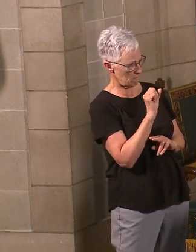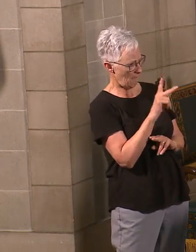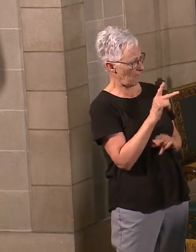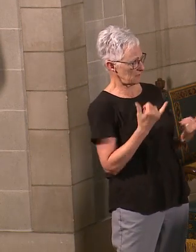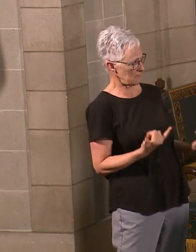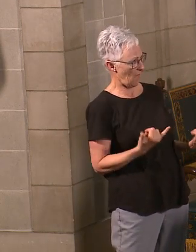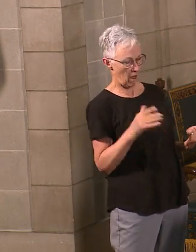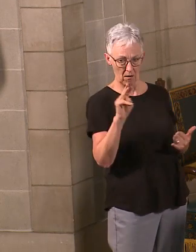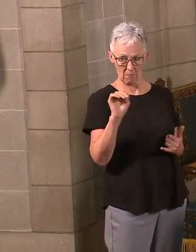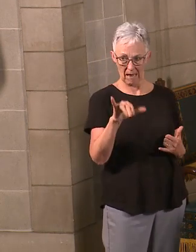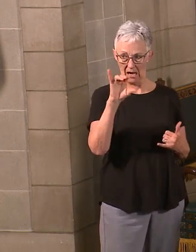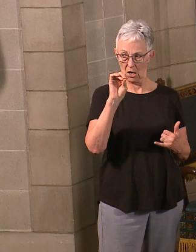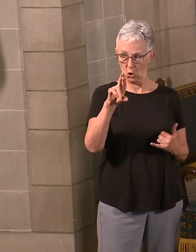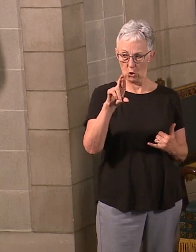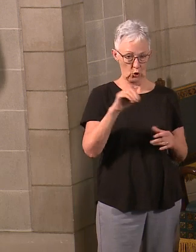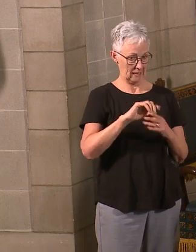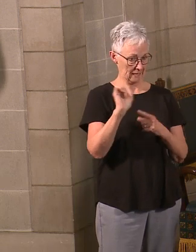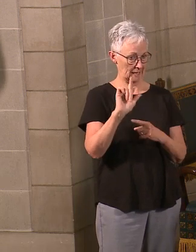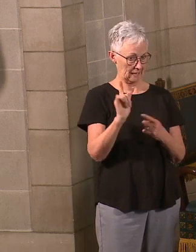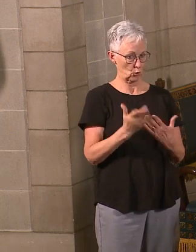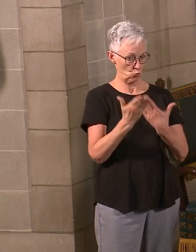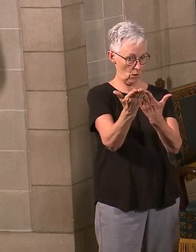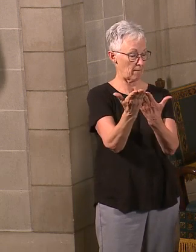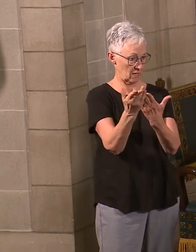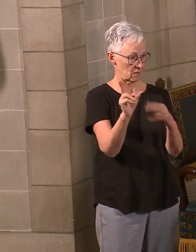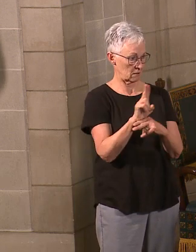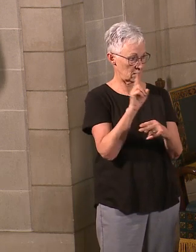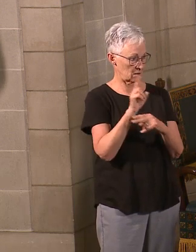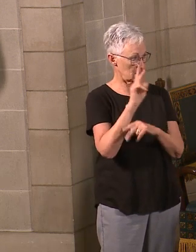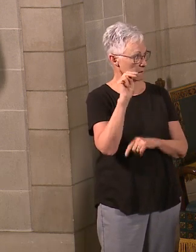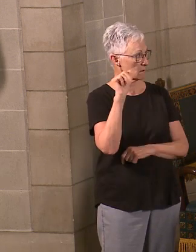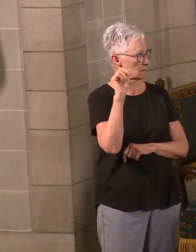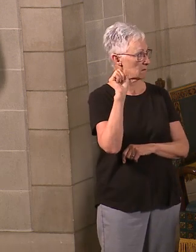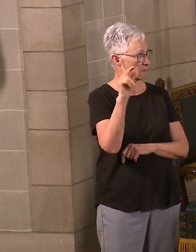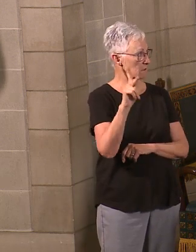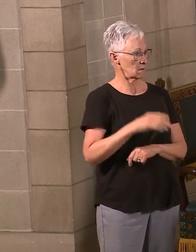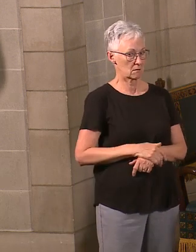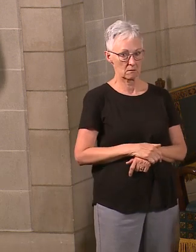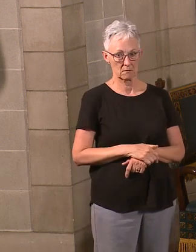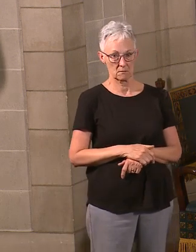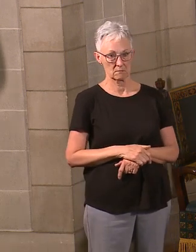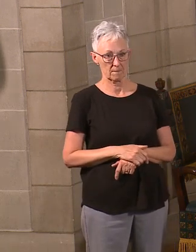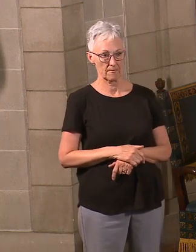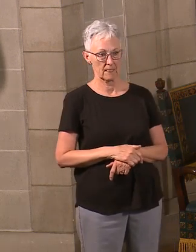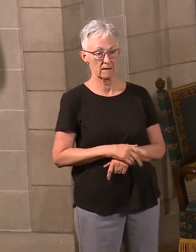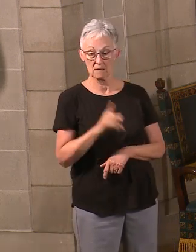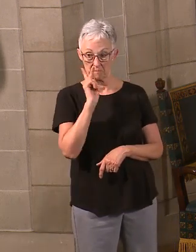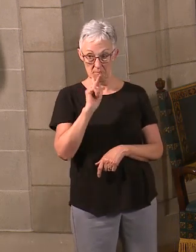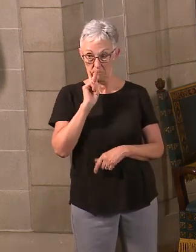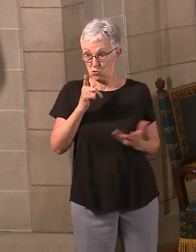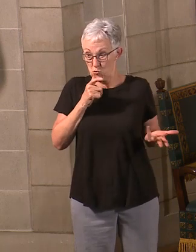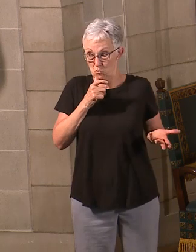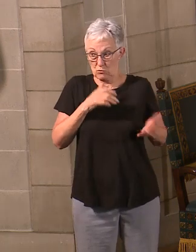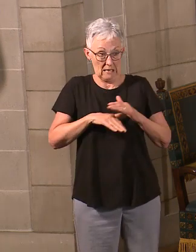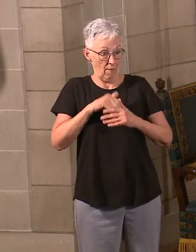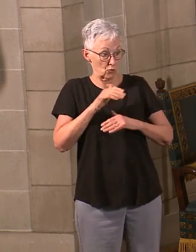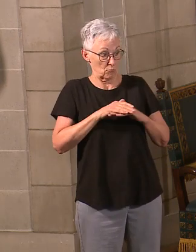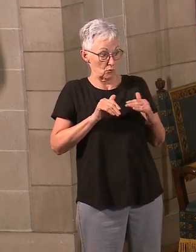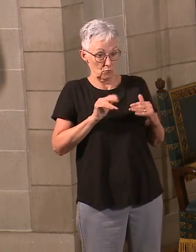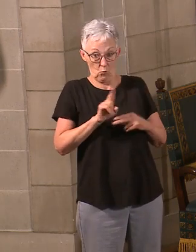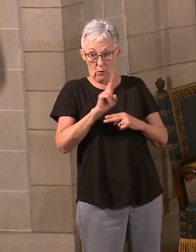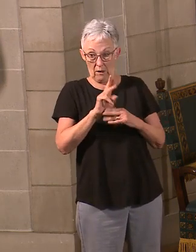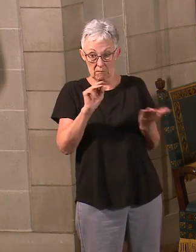recommended that. So the mayor here has recommended masks, and so for people who are comfortable wearing masks, I certainly encourage you to wear